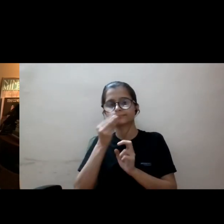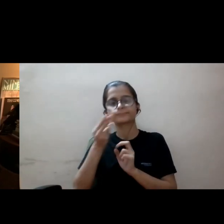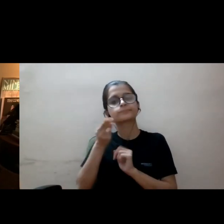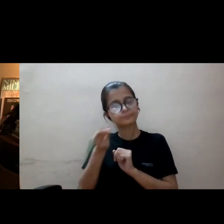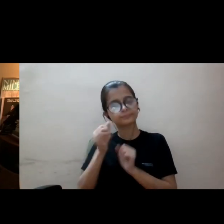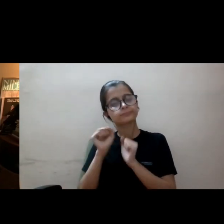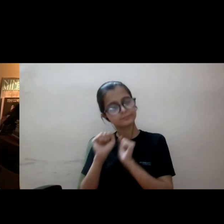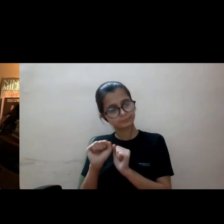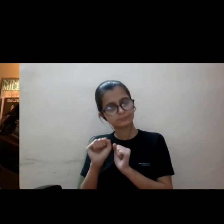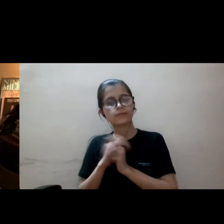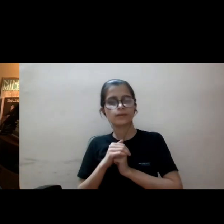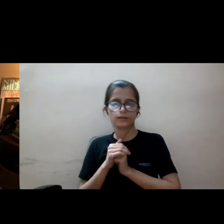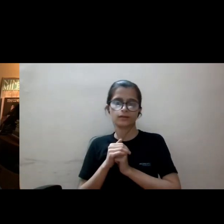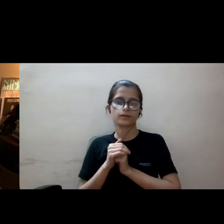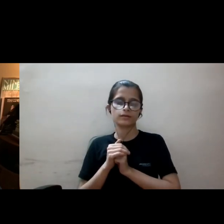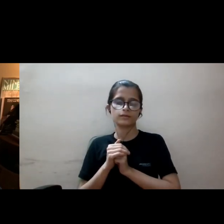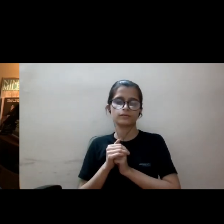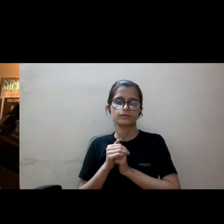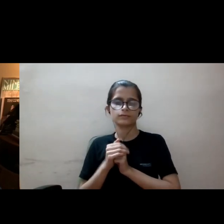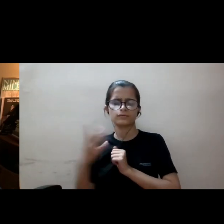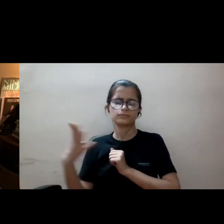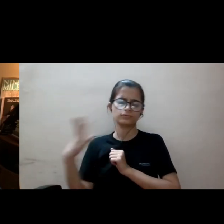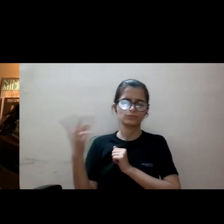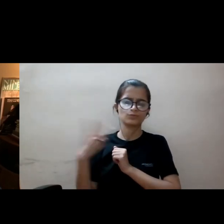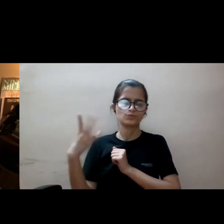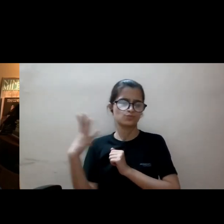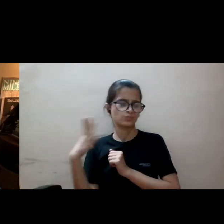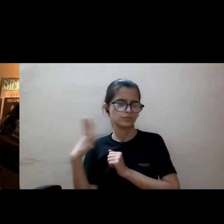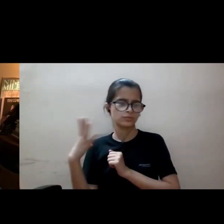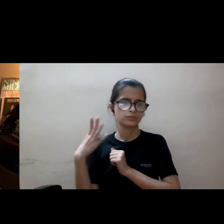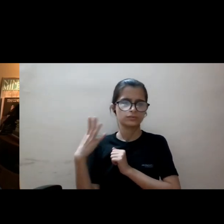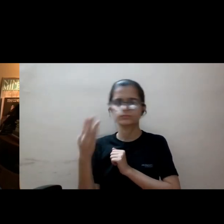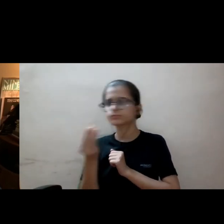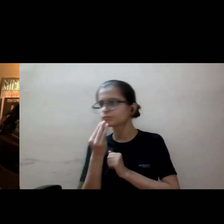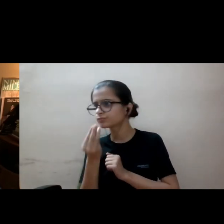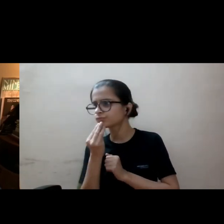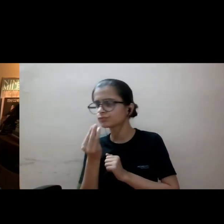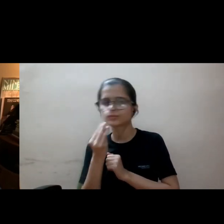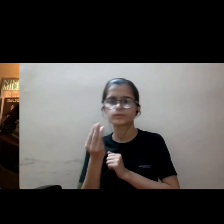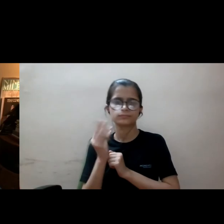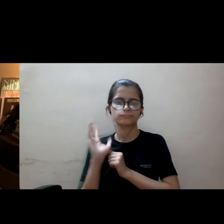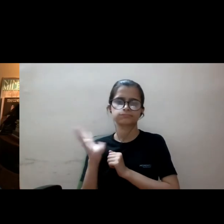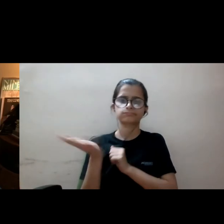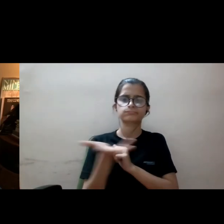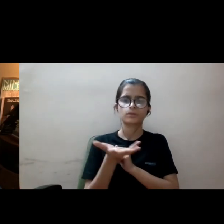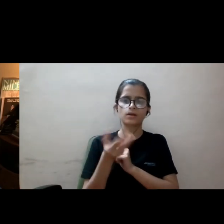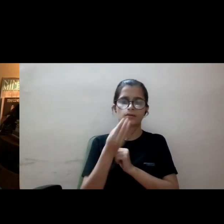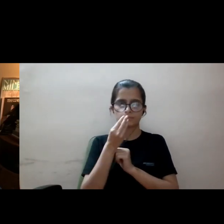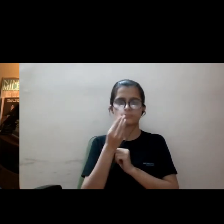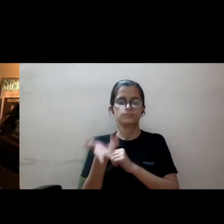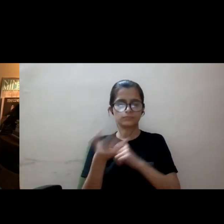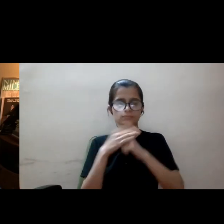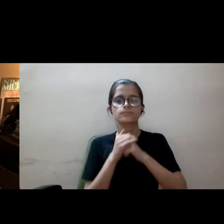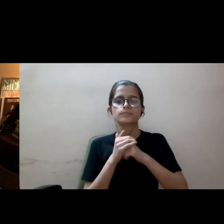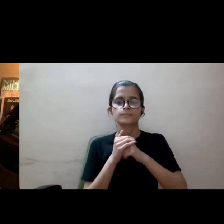and we were just waiting for our food to to be cooked and served, a